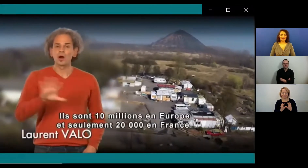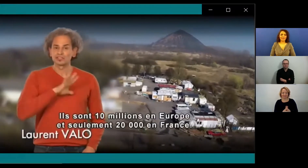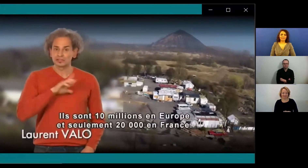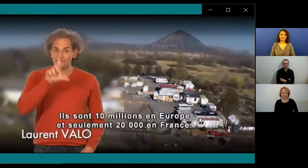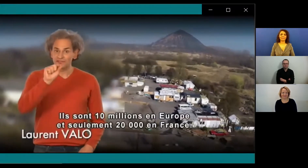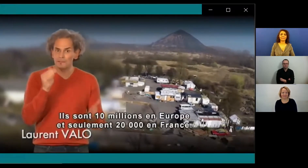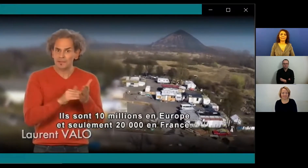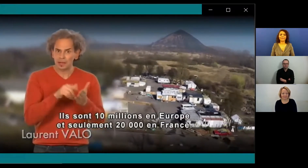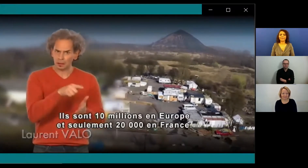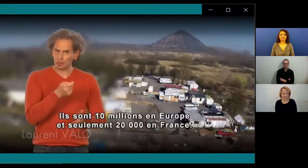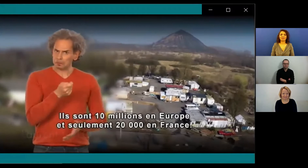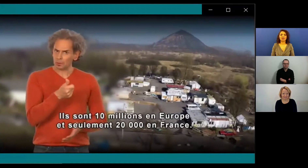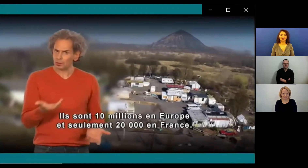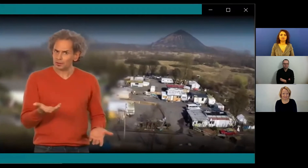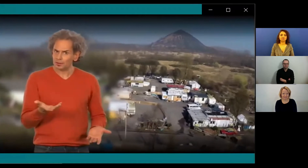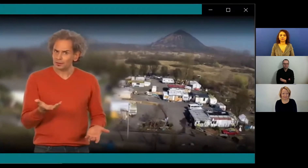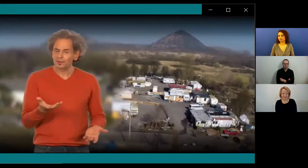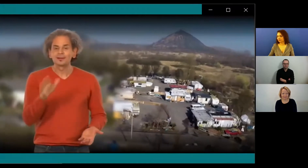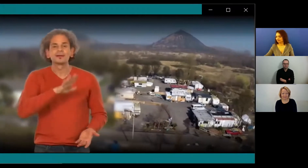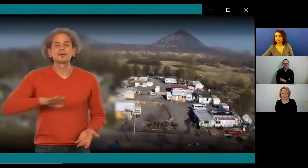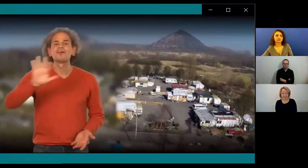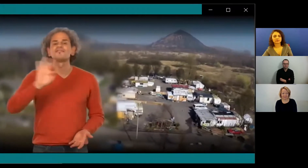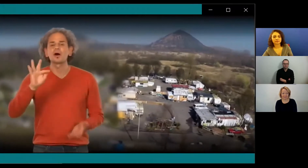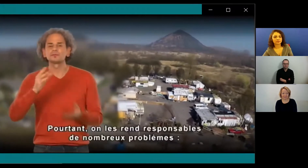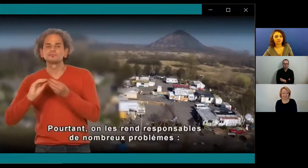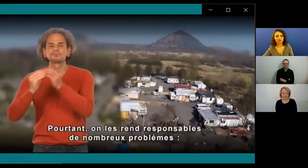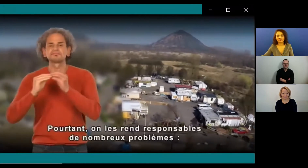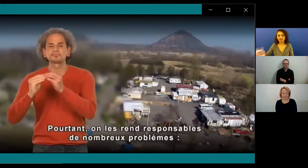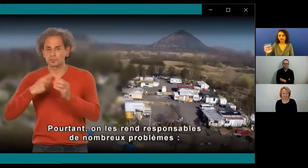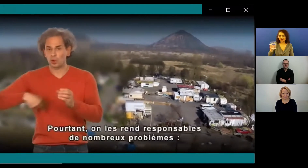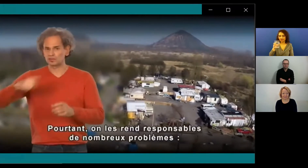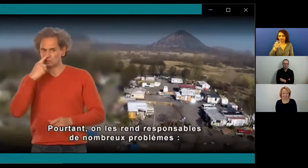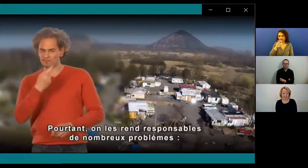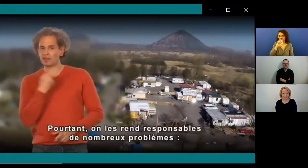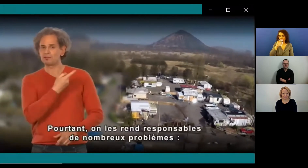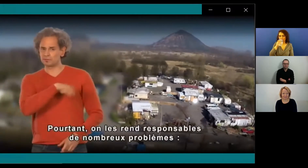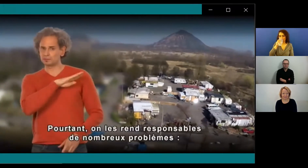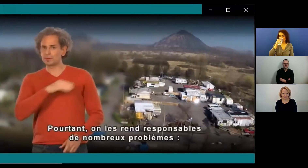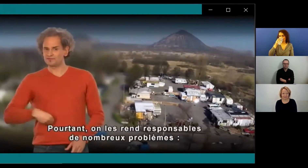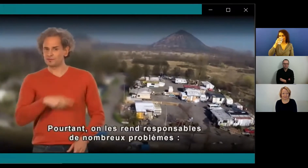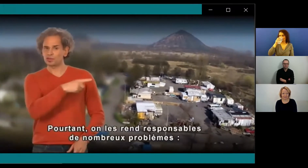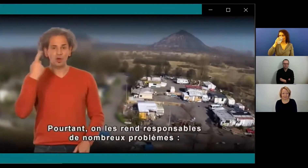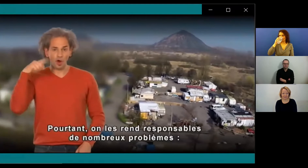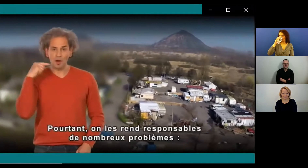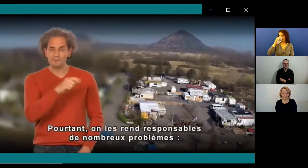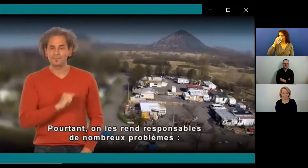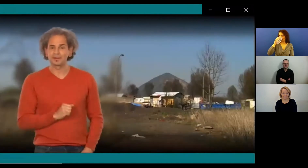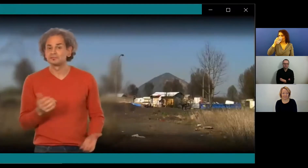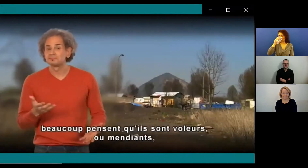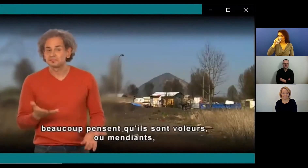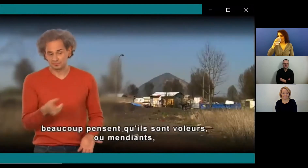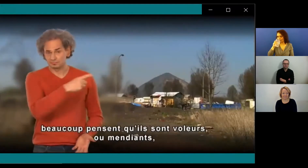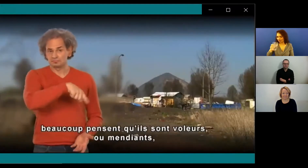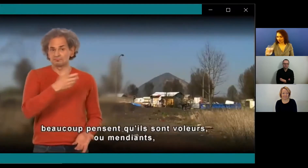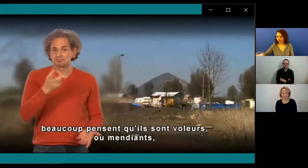The Roma people, there's around 10,000 in Europe and only 20,000 in France. In France,